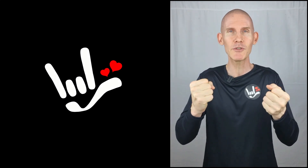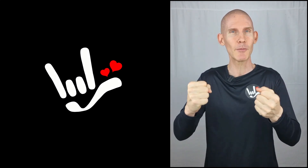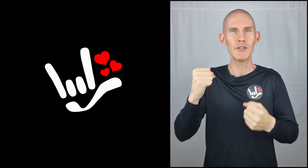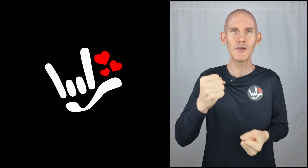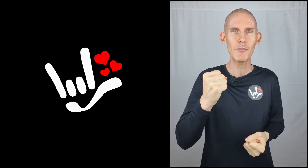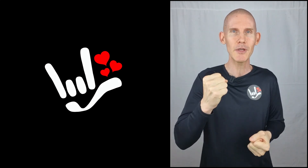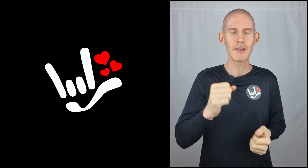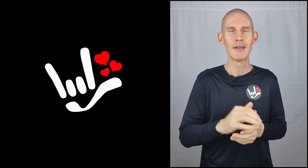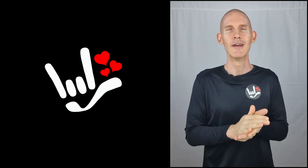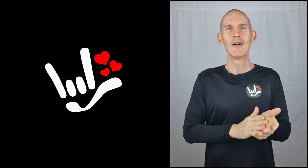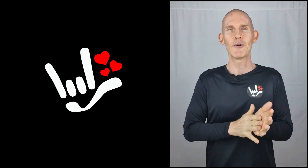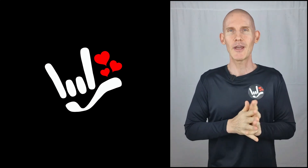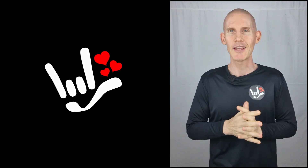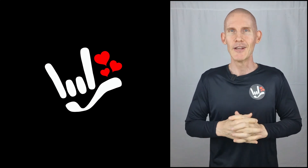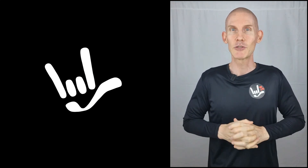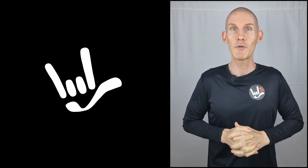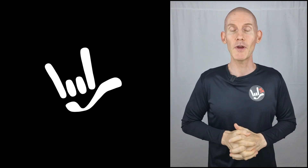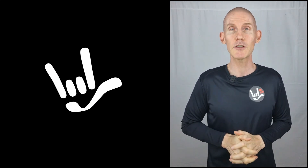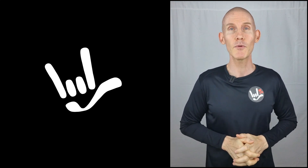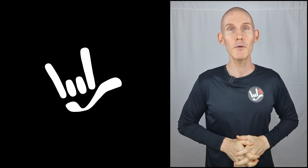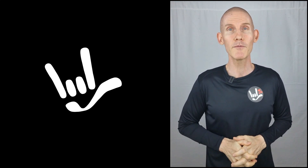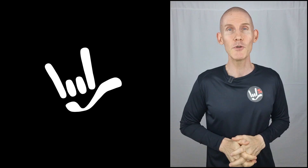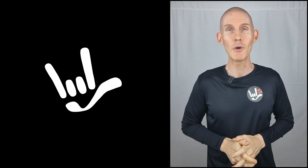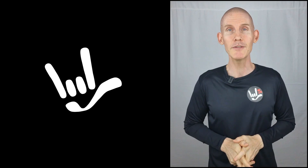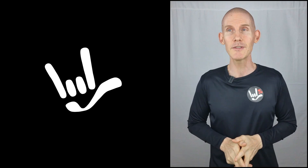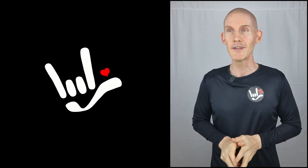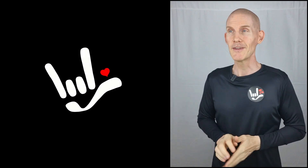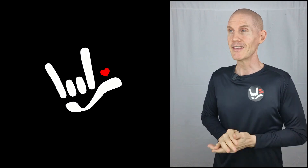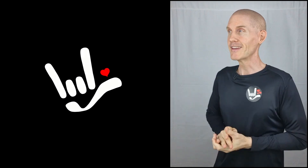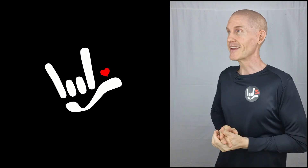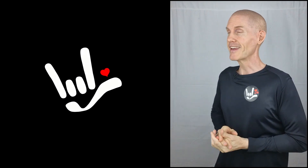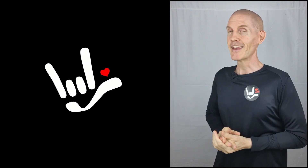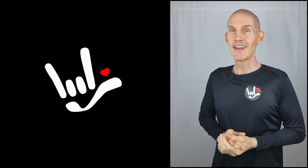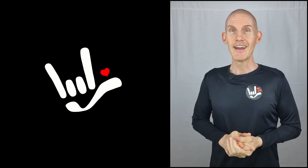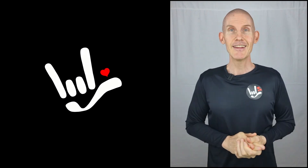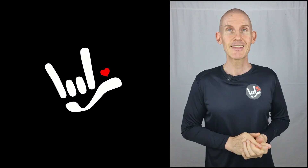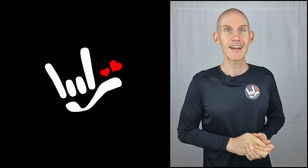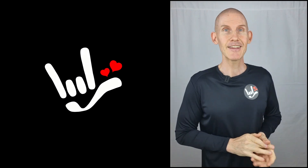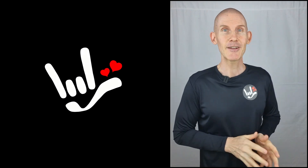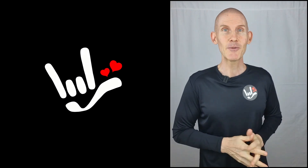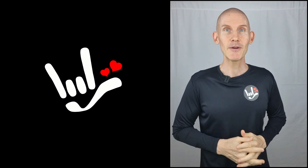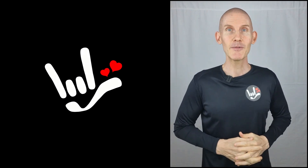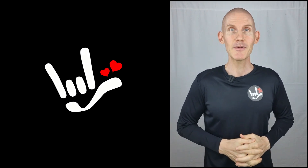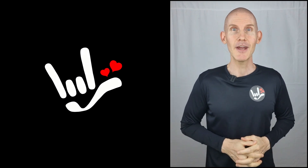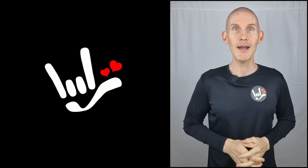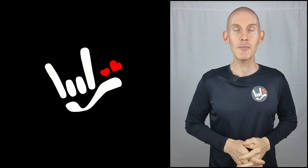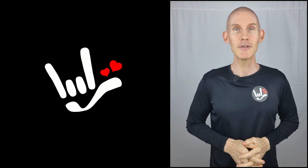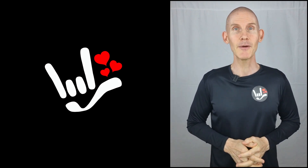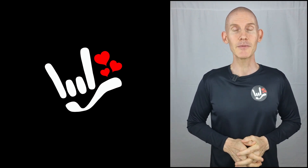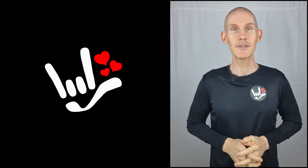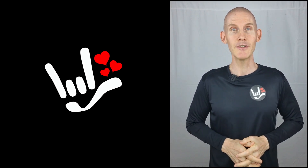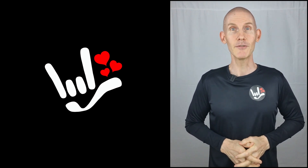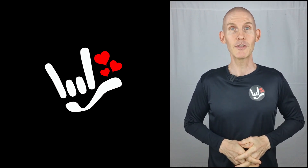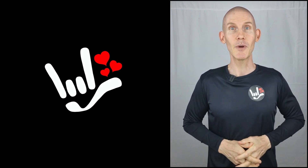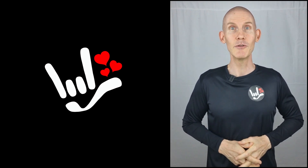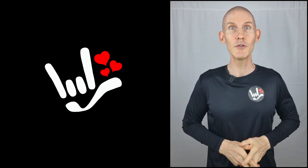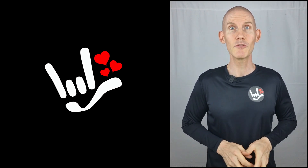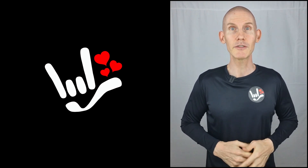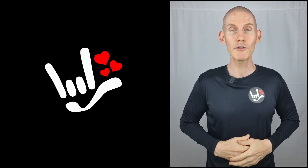I'm gonna jump in. Okay, so we fast forward a few months, and it's kind of like, well, what happened to my New Year